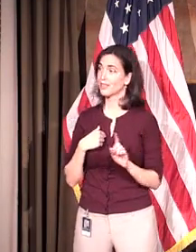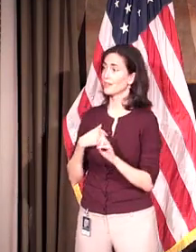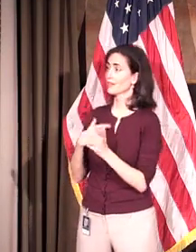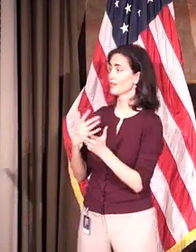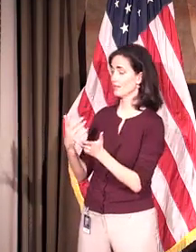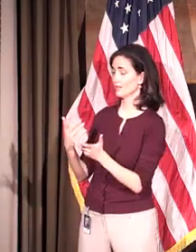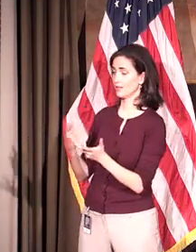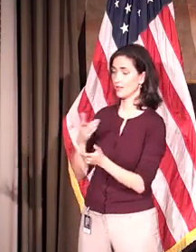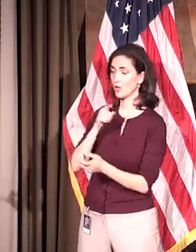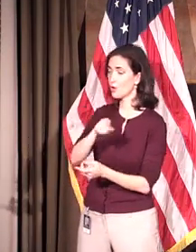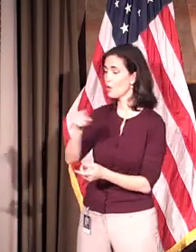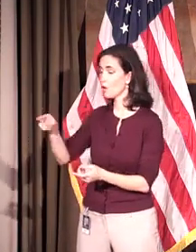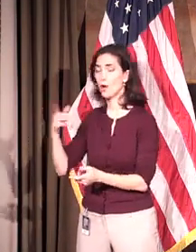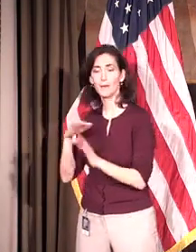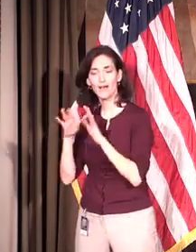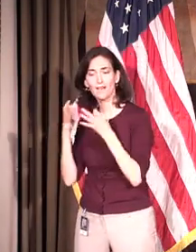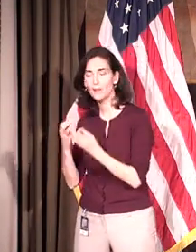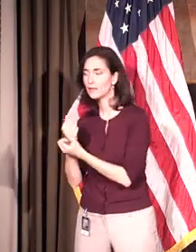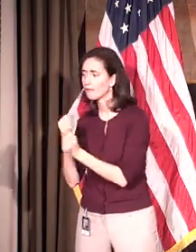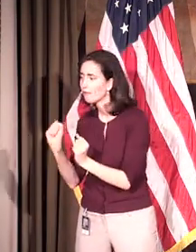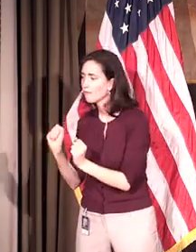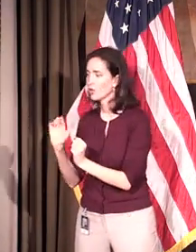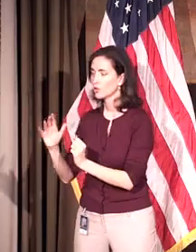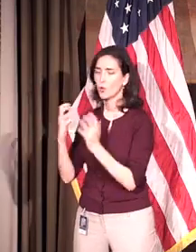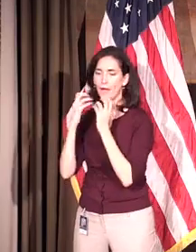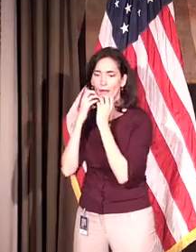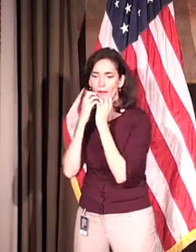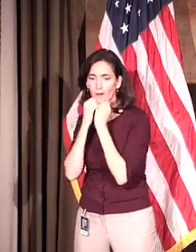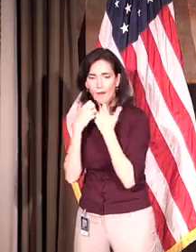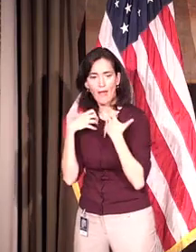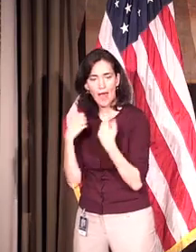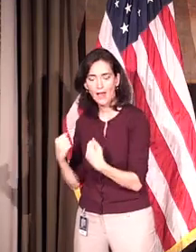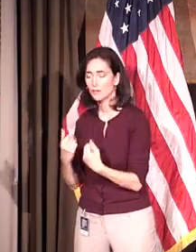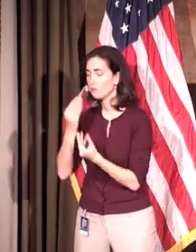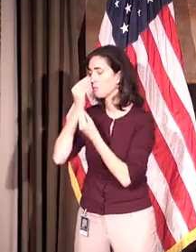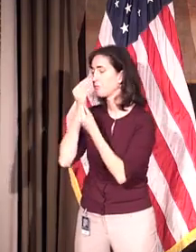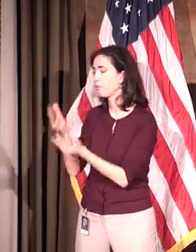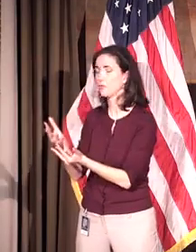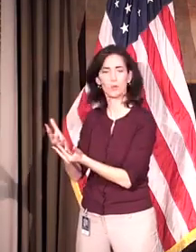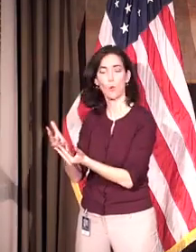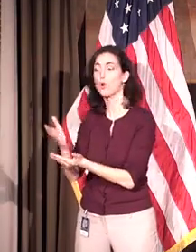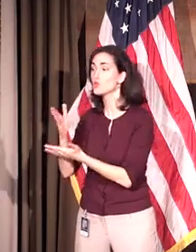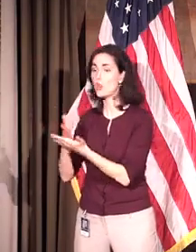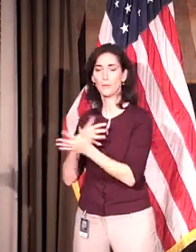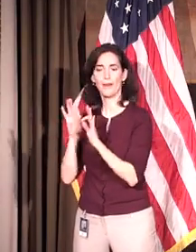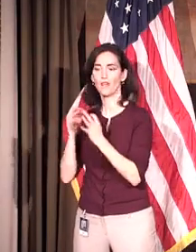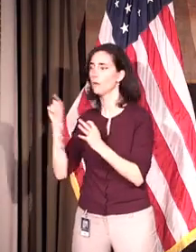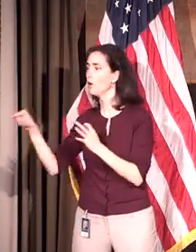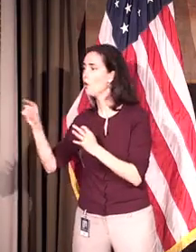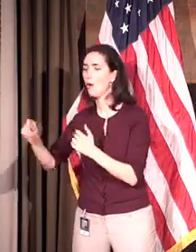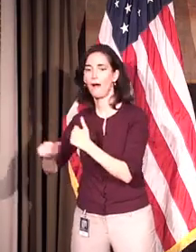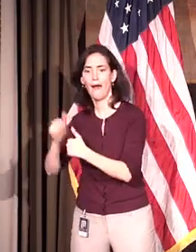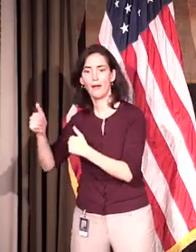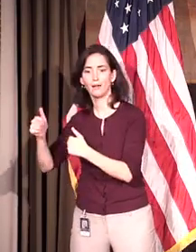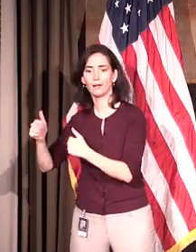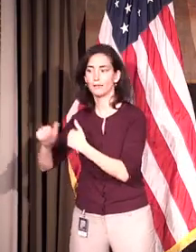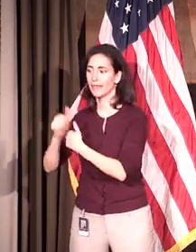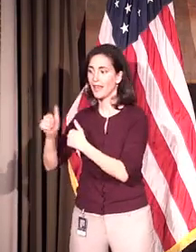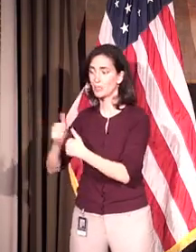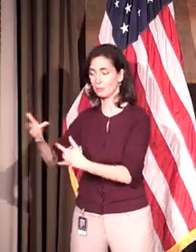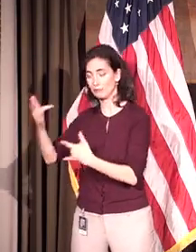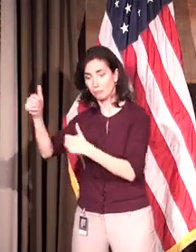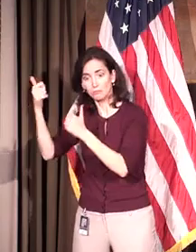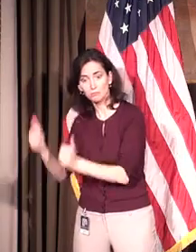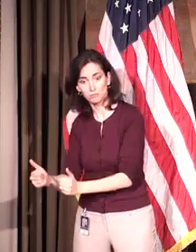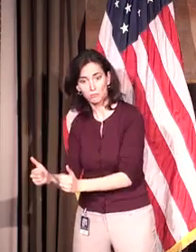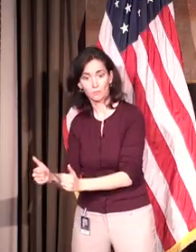and the health of my family members, especially those who are vulnerable to this disease. And there's not a family of any size